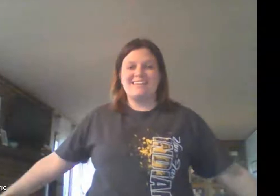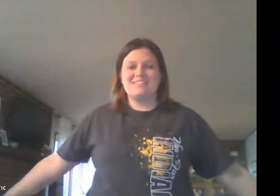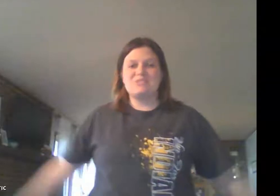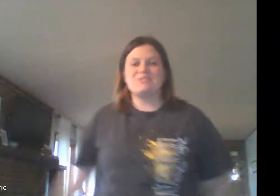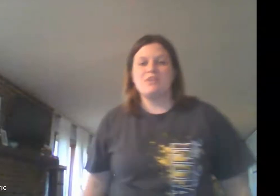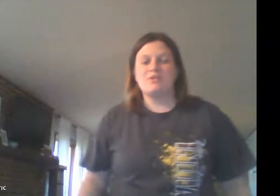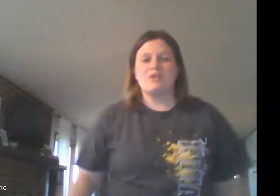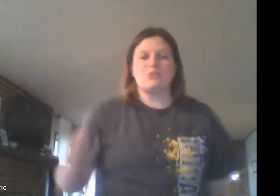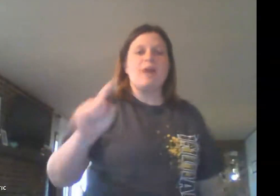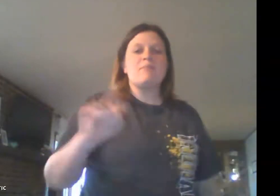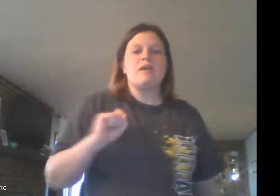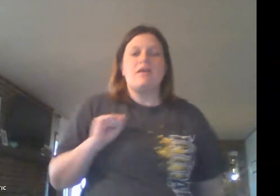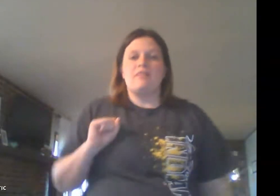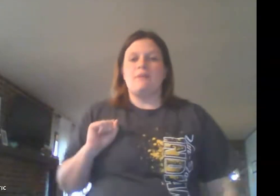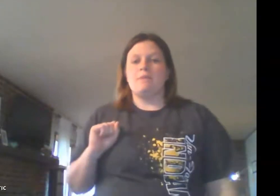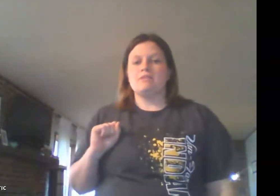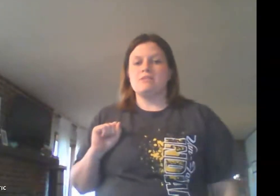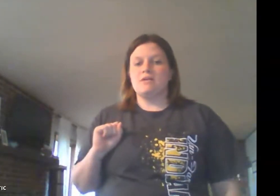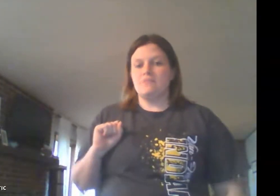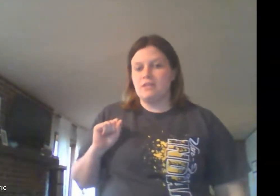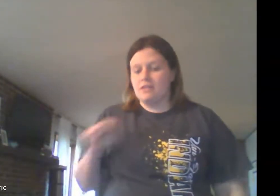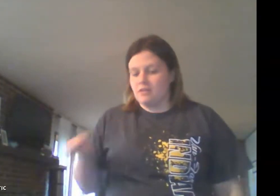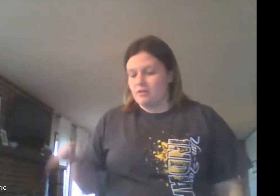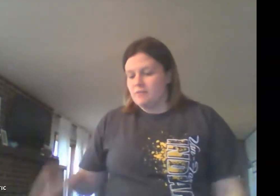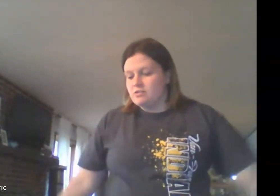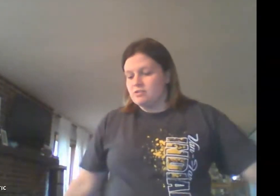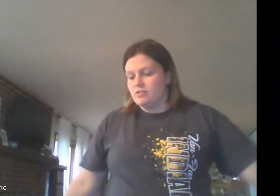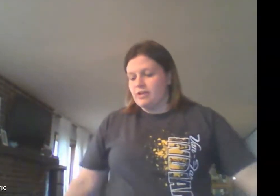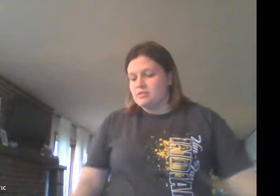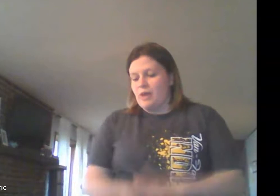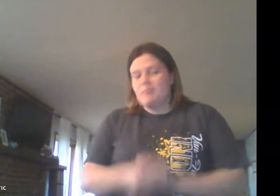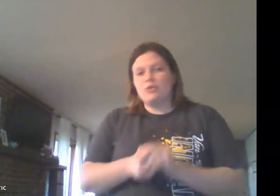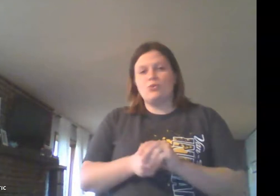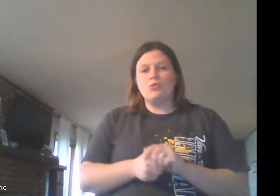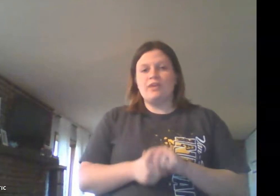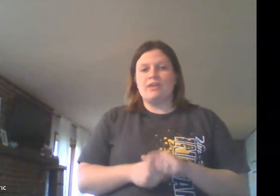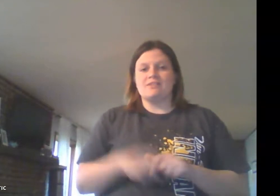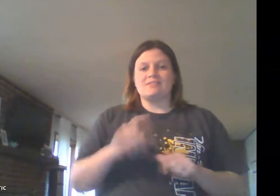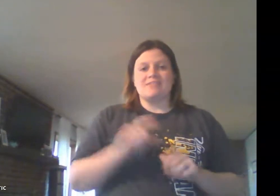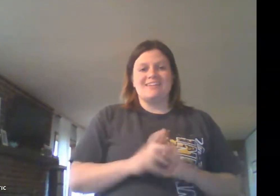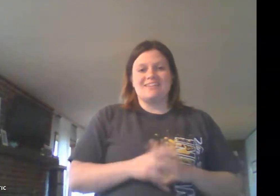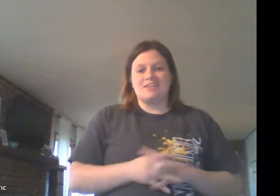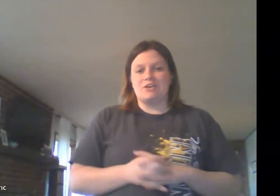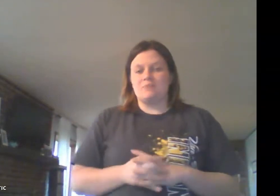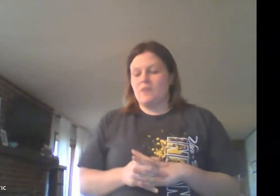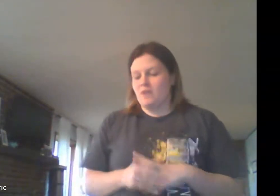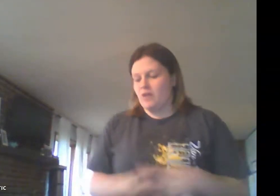Hey kids, so today we're going to wrap the months of the year. So let's wrap it cool and say it clear. All